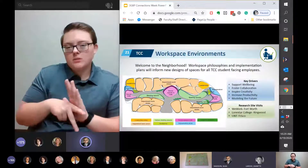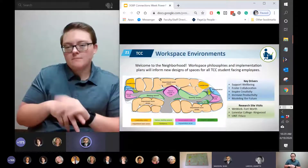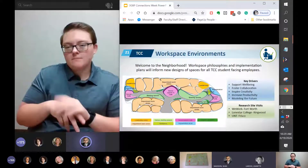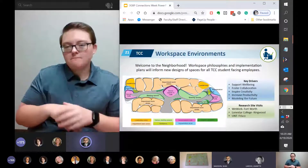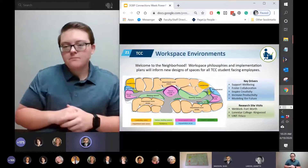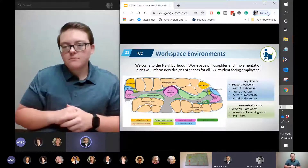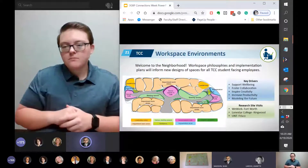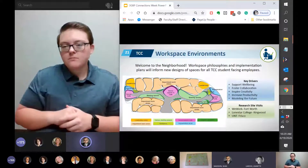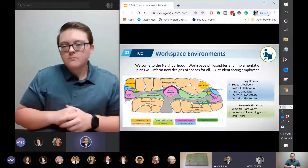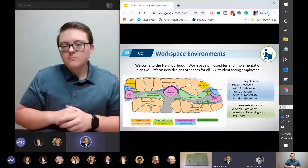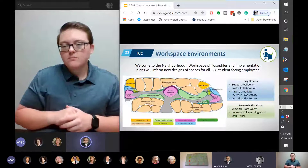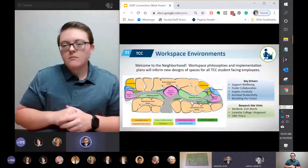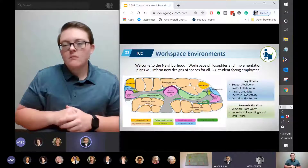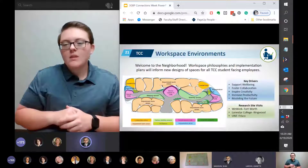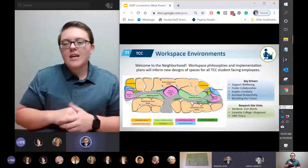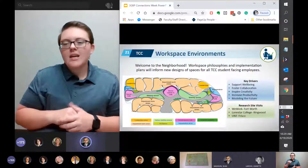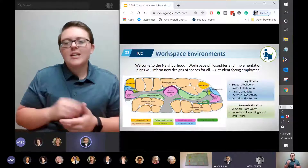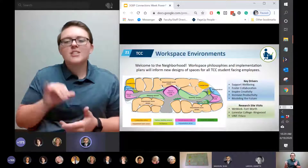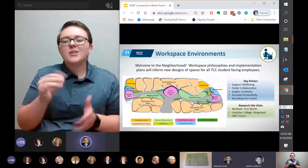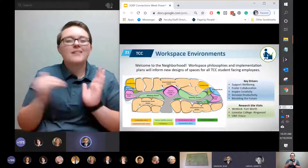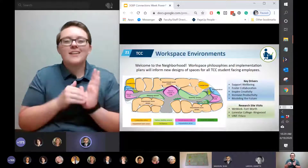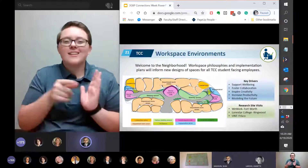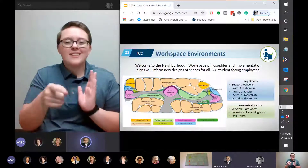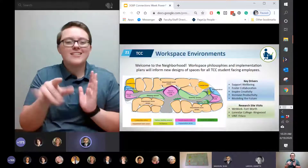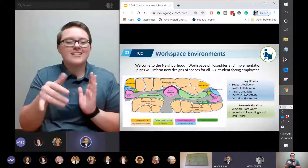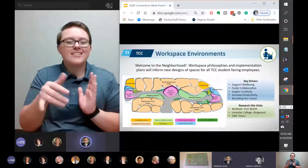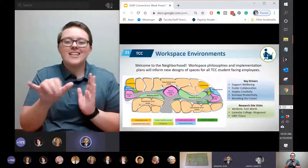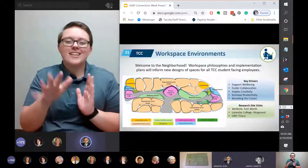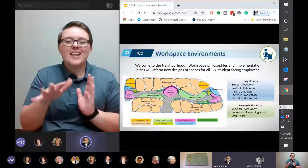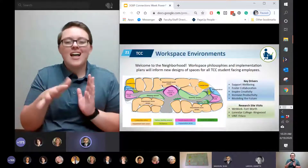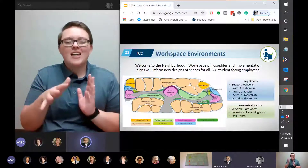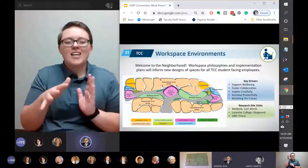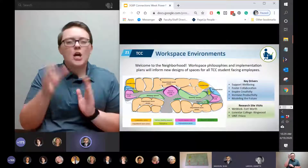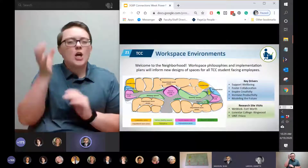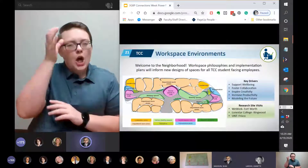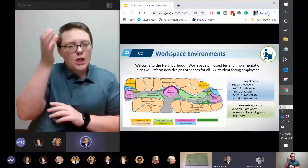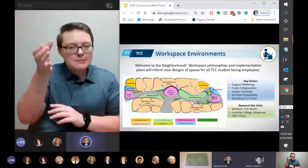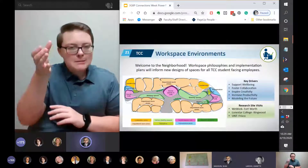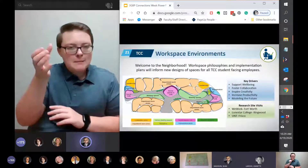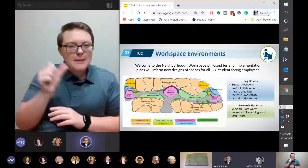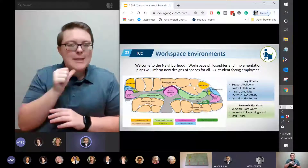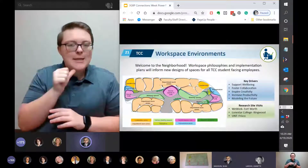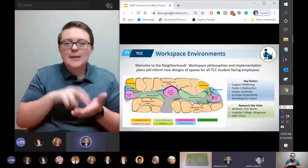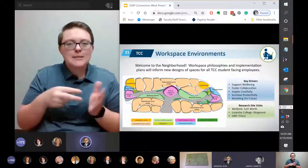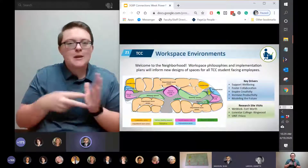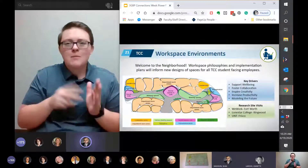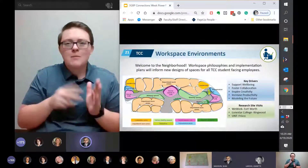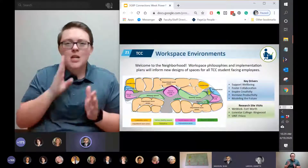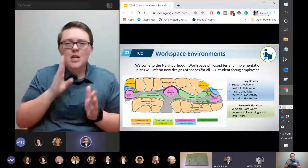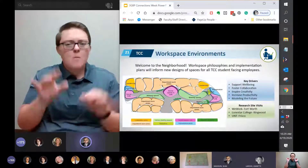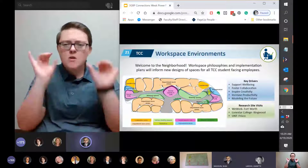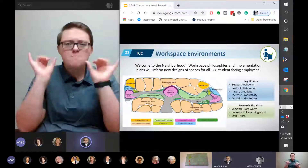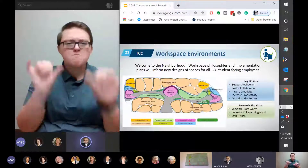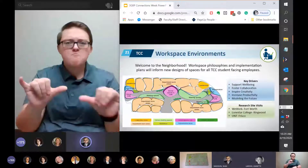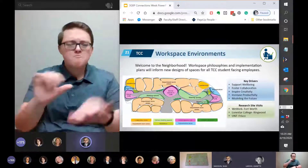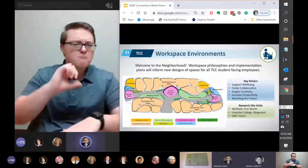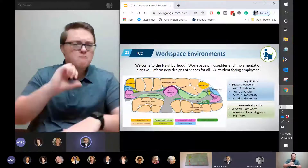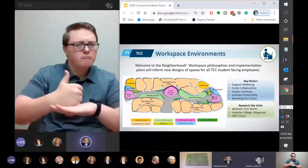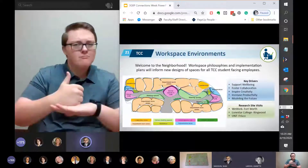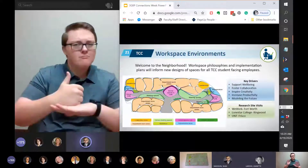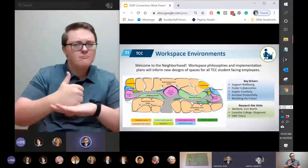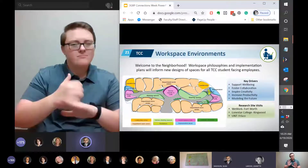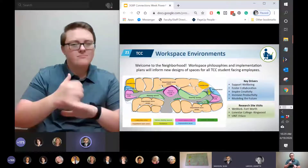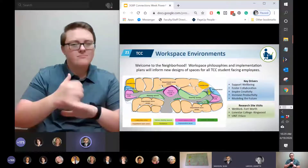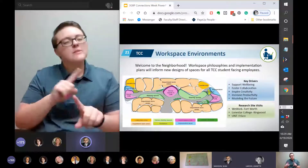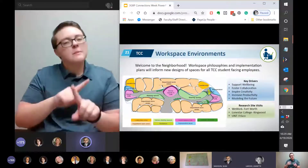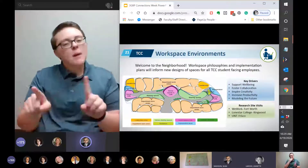what, and again, this is like a prototype in concept. It doesn't necessarily mean it looks exactly like this, but this gives you a good sense of